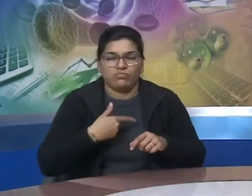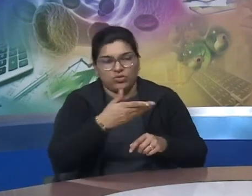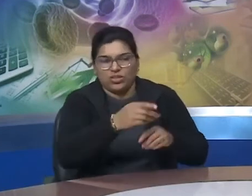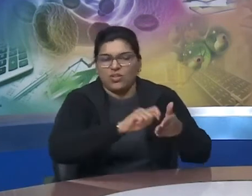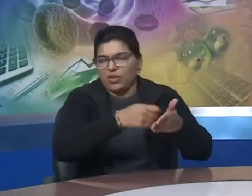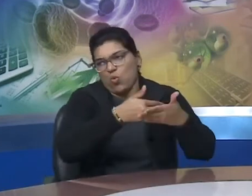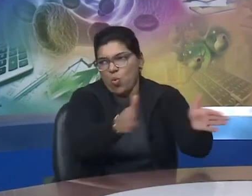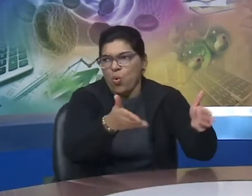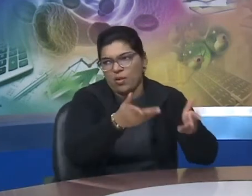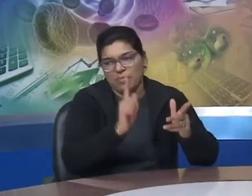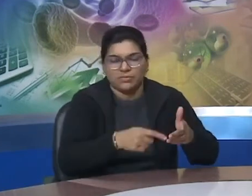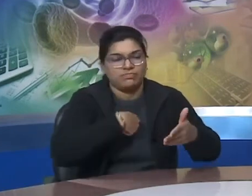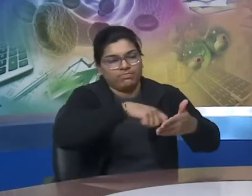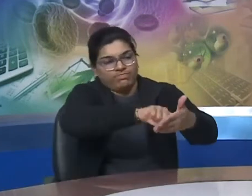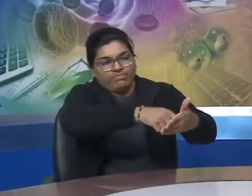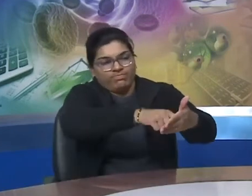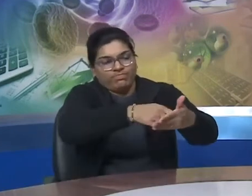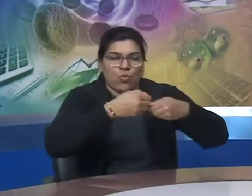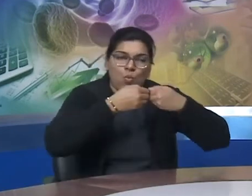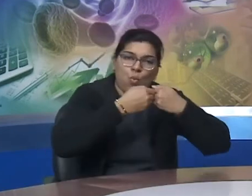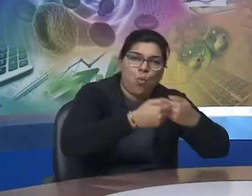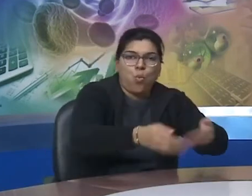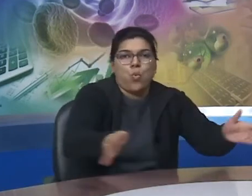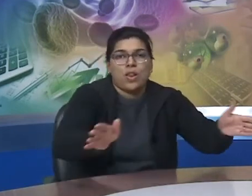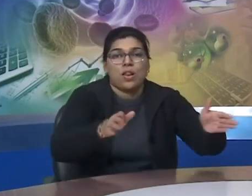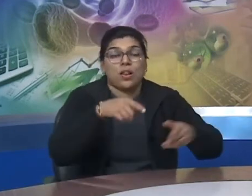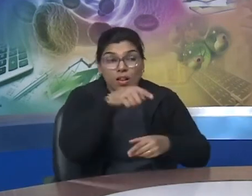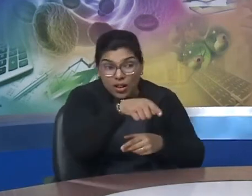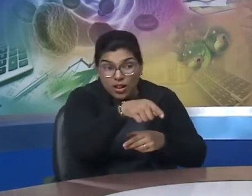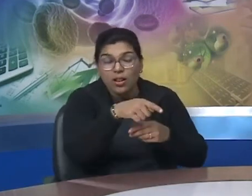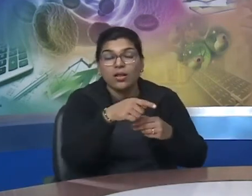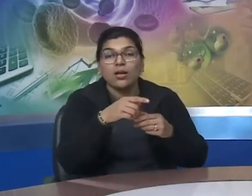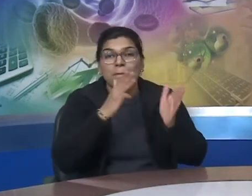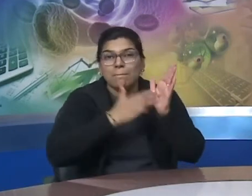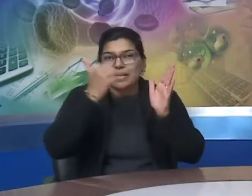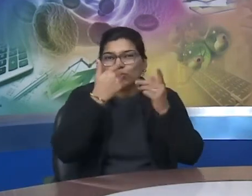He tried to convince the magistracy